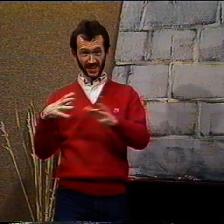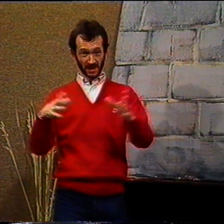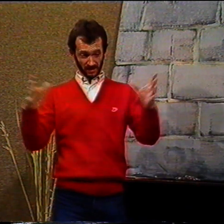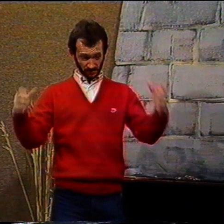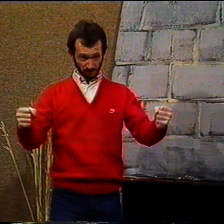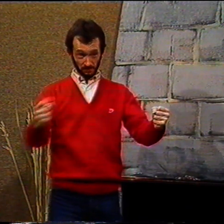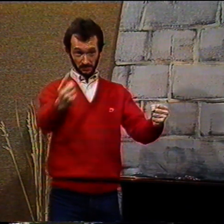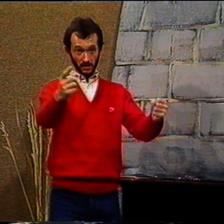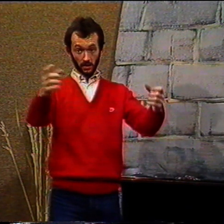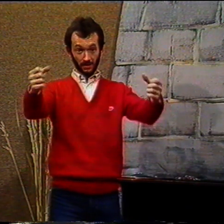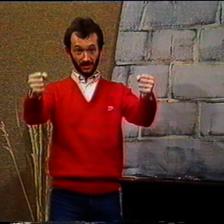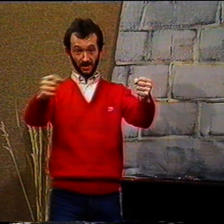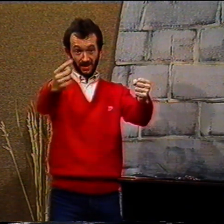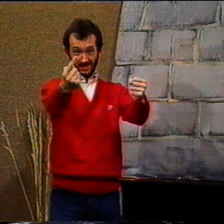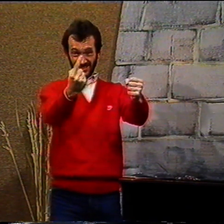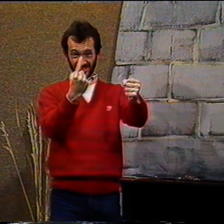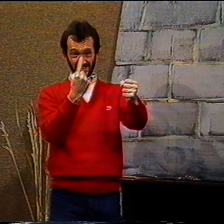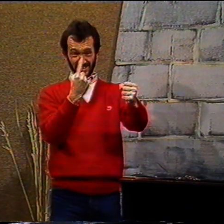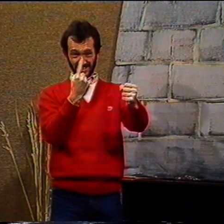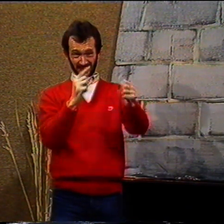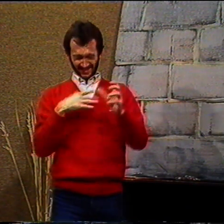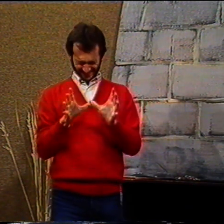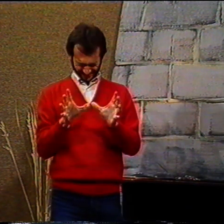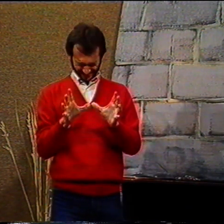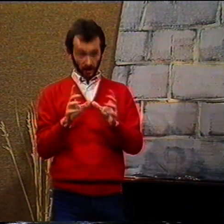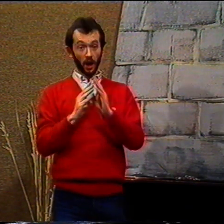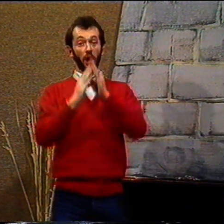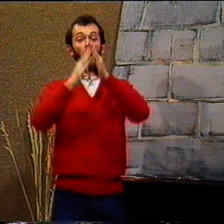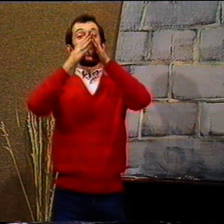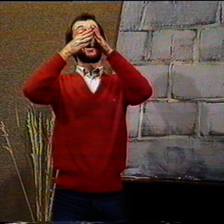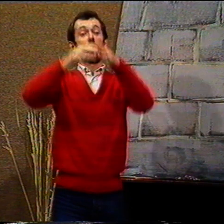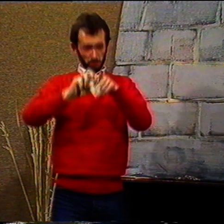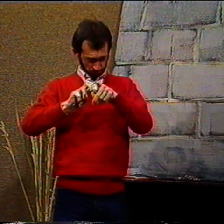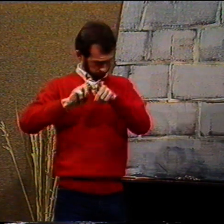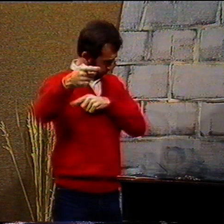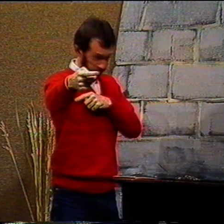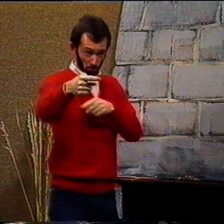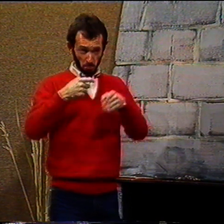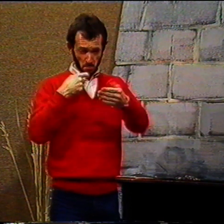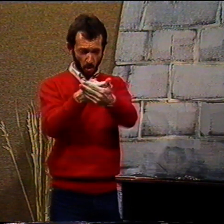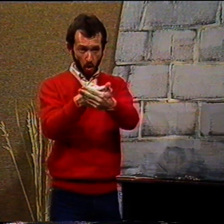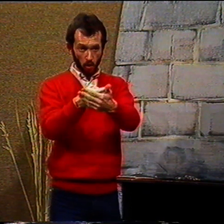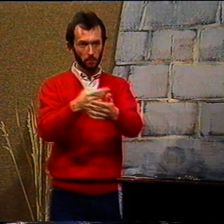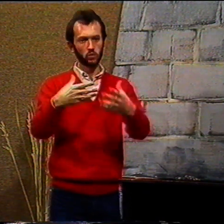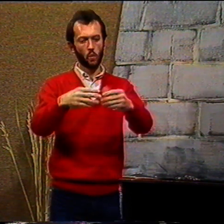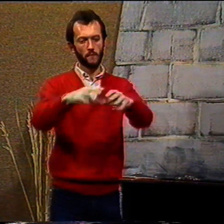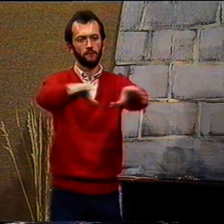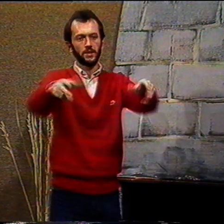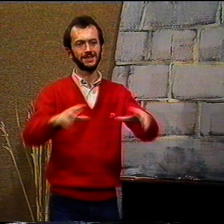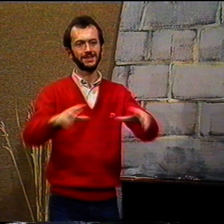knock me out. So I held on, and he was coming towards me, and I was pushing him back. And then the boat would go down, and he stumbled back and hit his head.